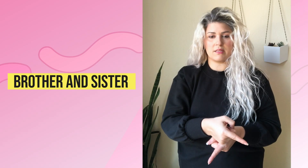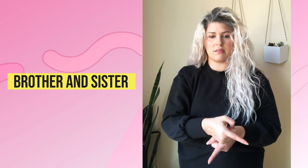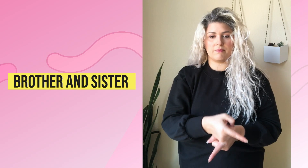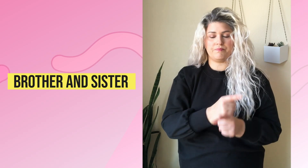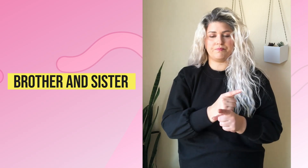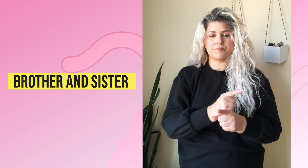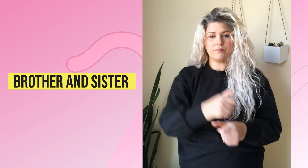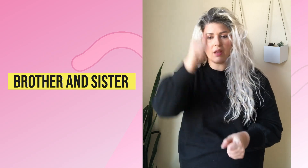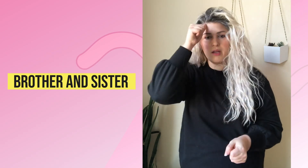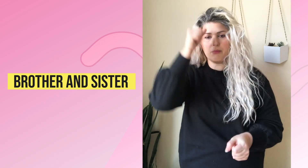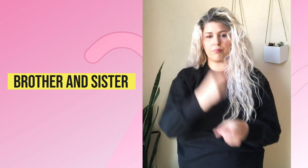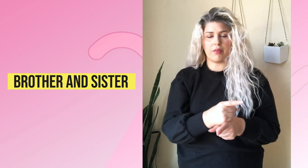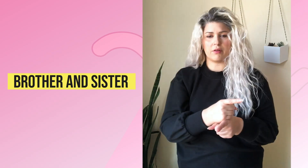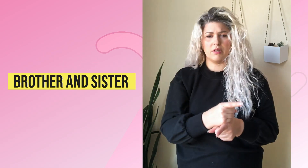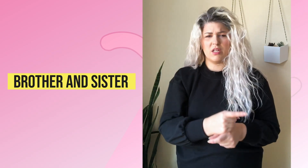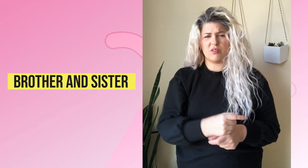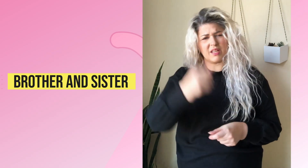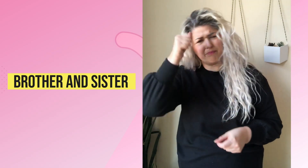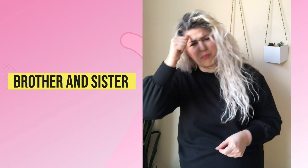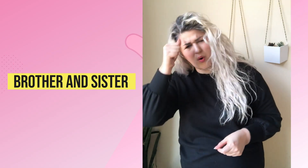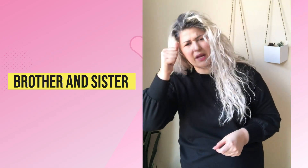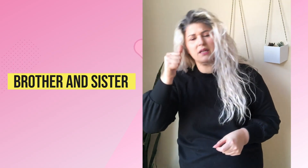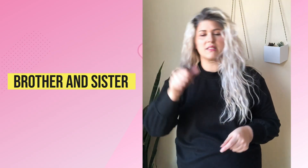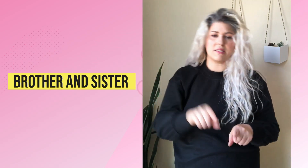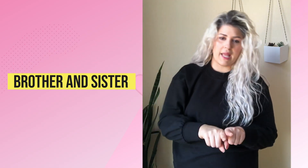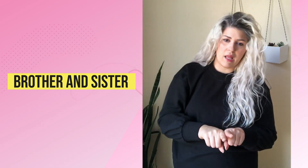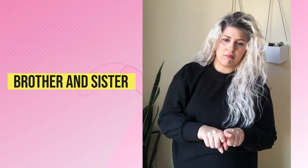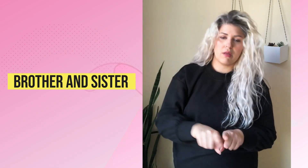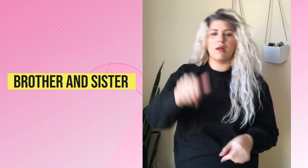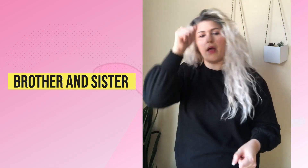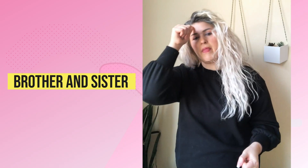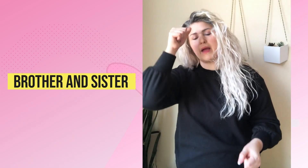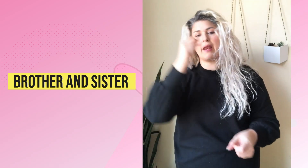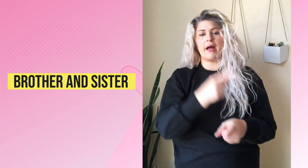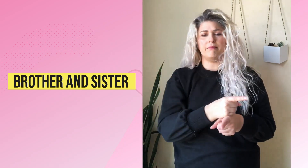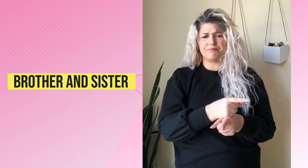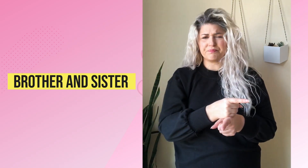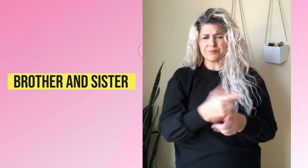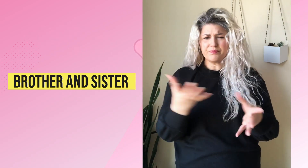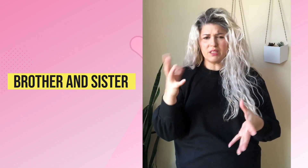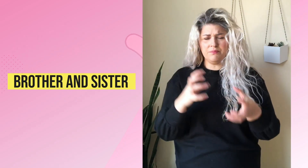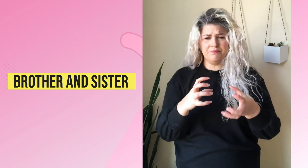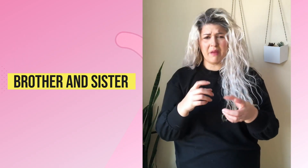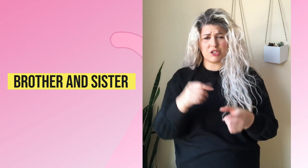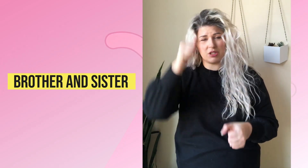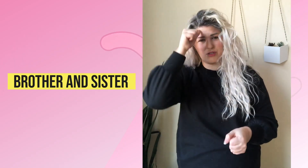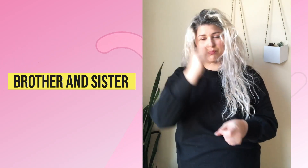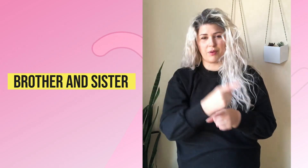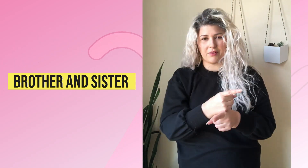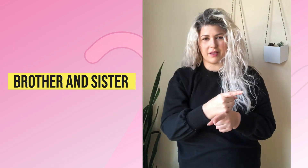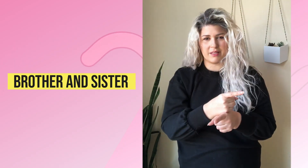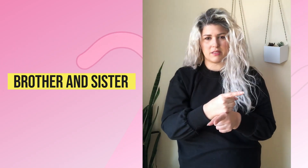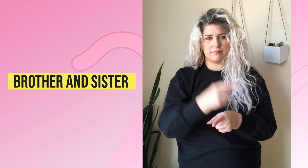it's like this. Okay? Brother. So it's like boy, same, and then it kind of got meshed